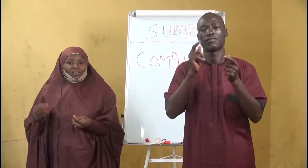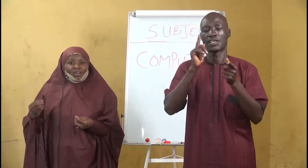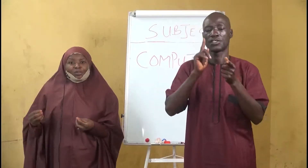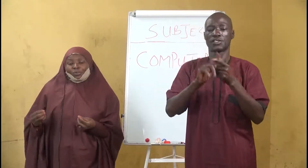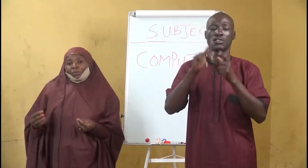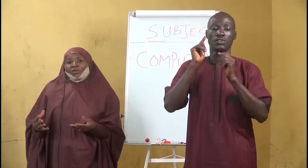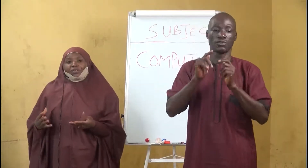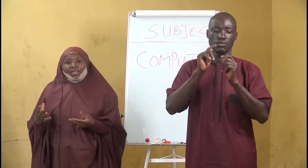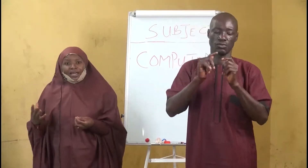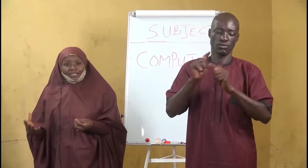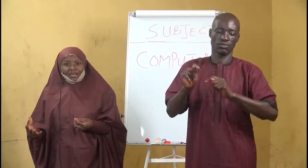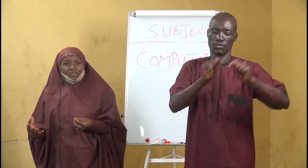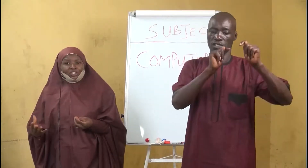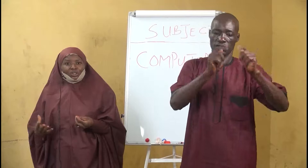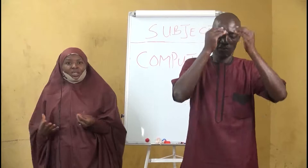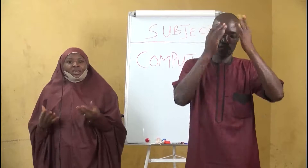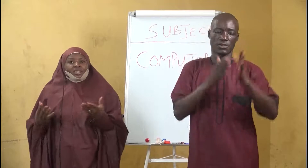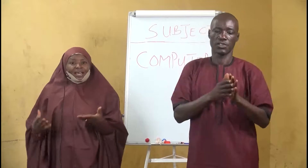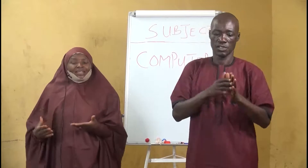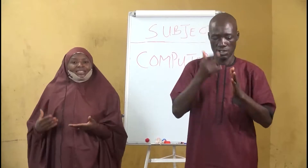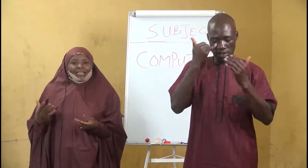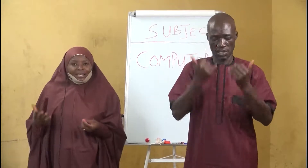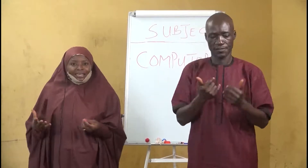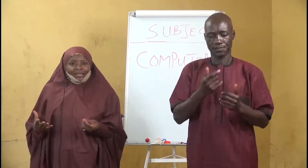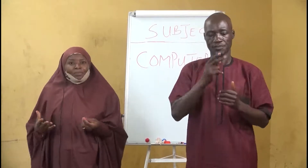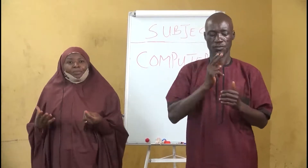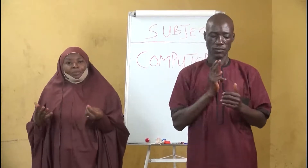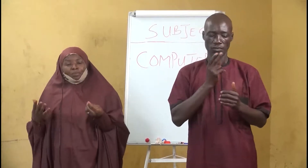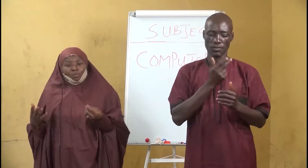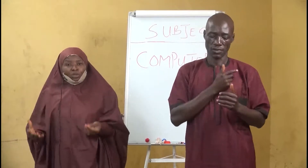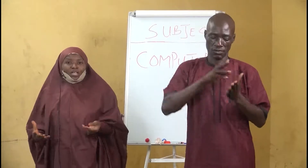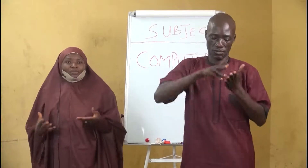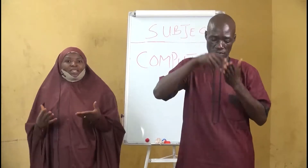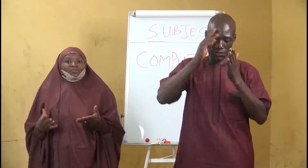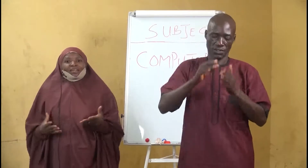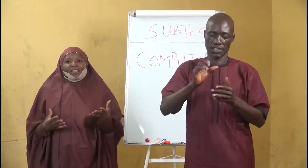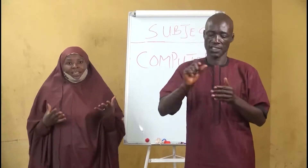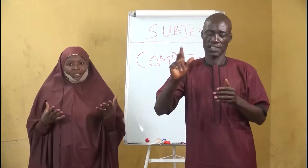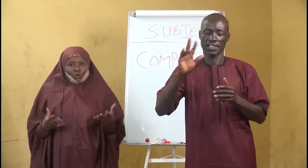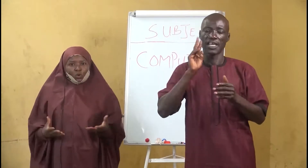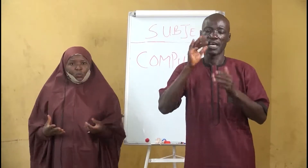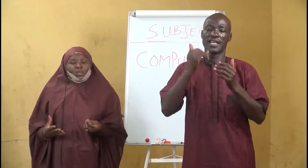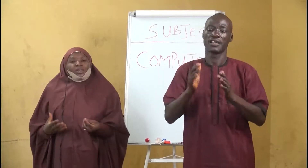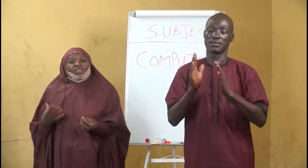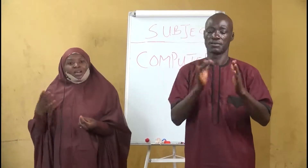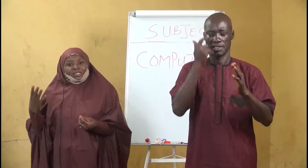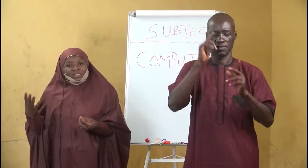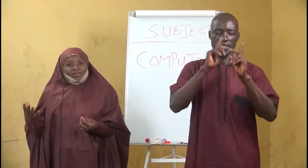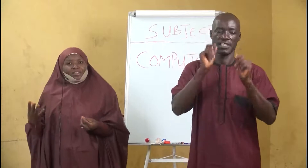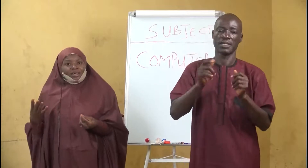already preparing for their examination, they are still learning. Despite the fact that they are at home, they are receiving their